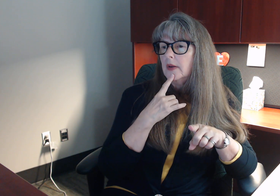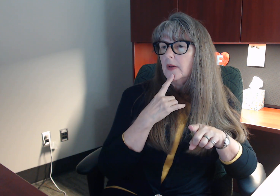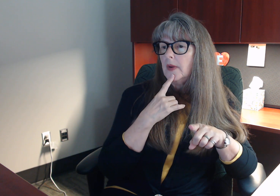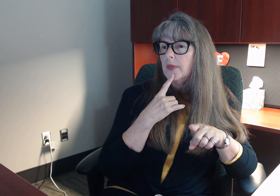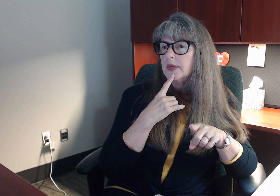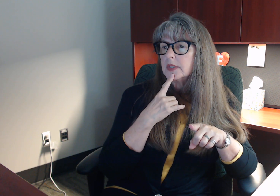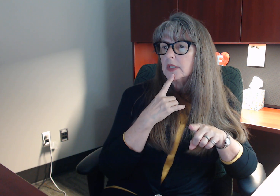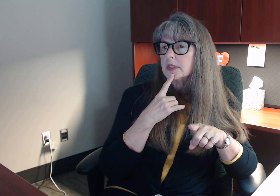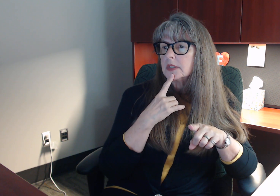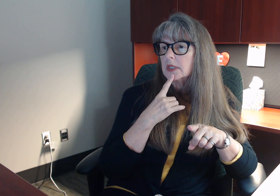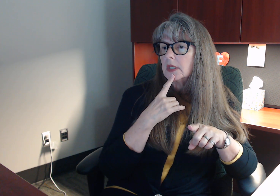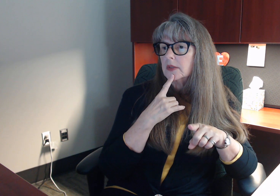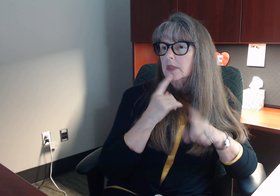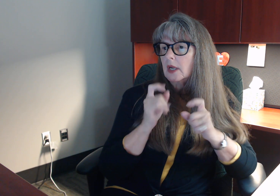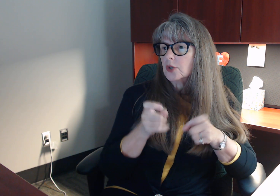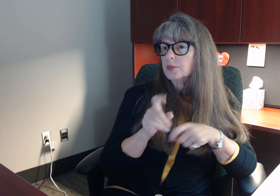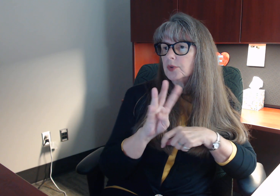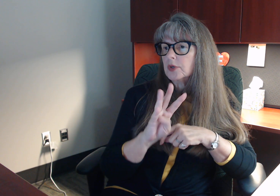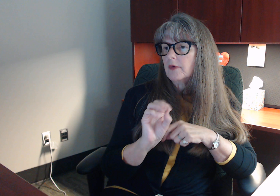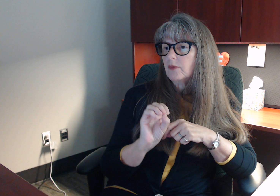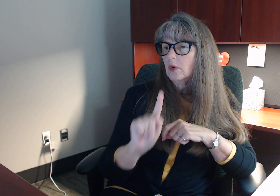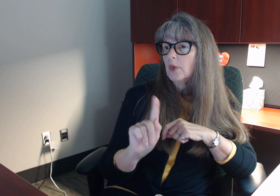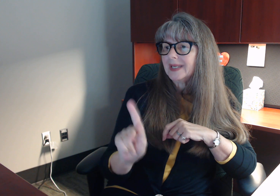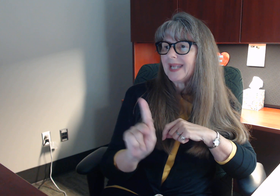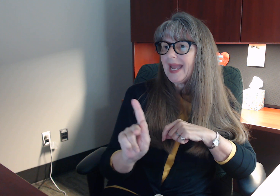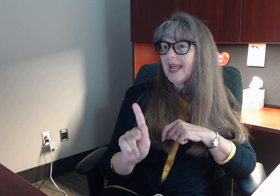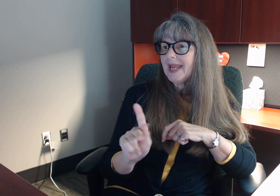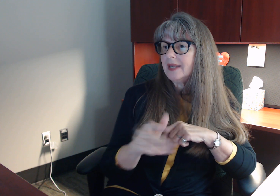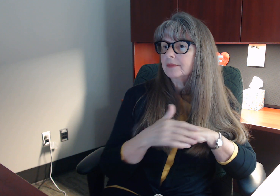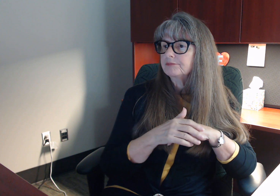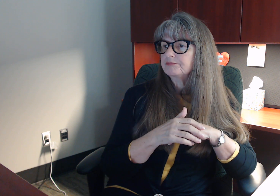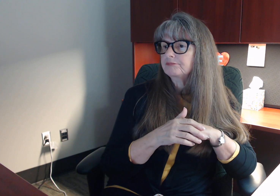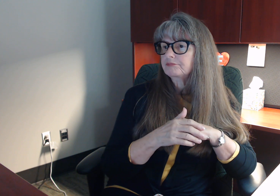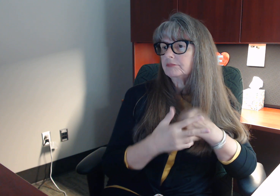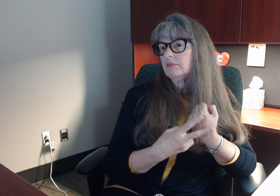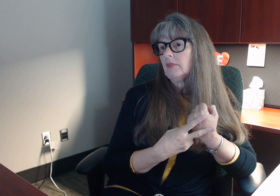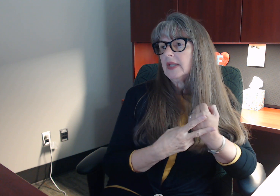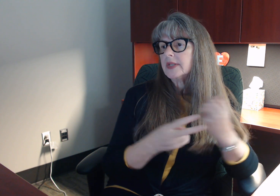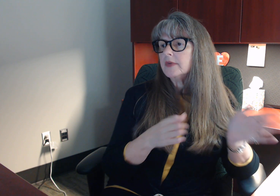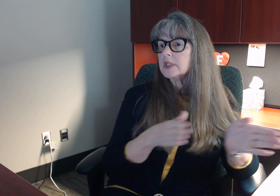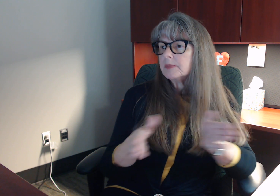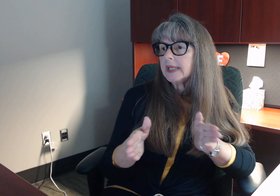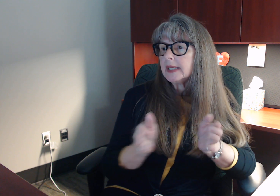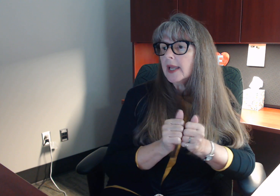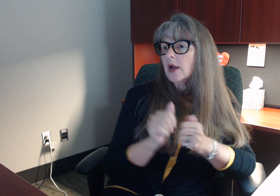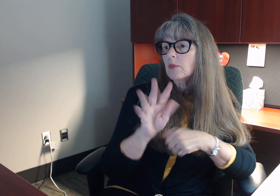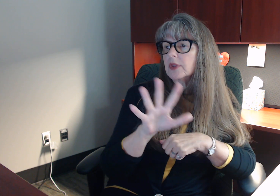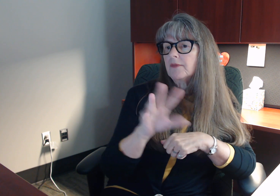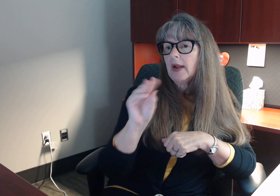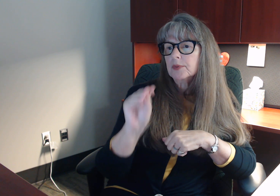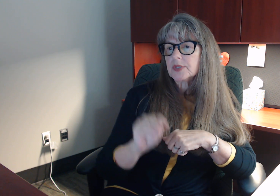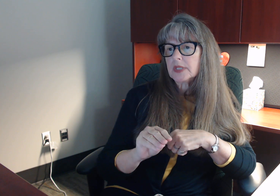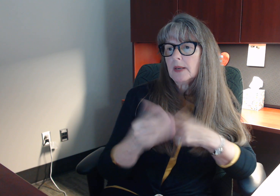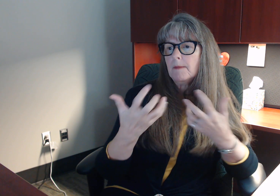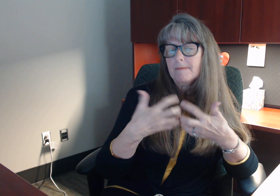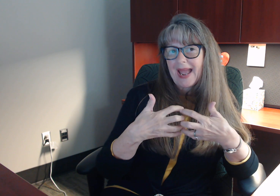And then it says a contribution of a 401k, a savings plan with a 5%